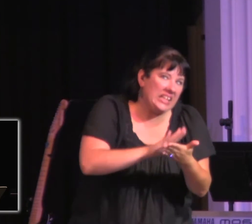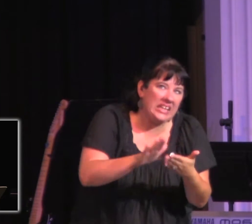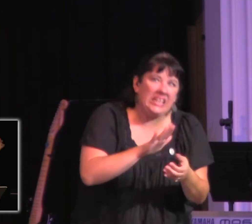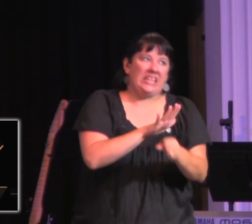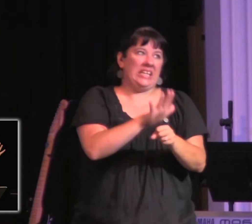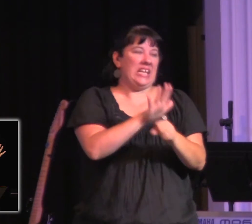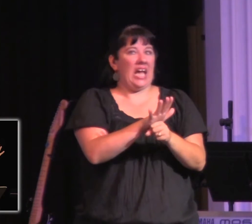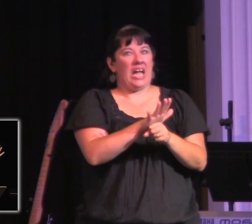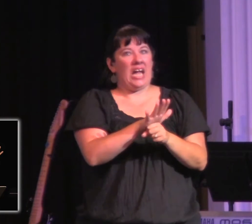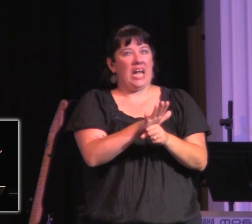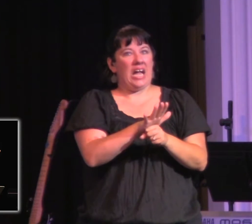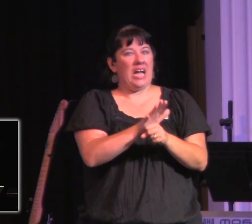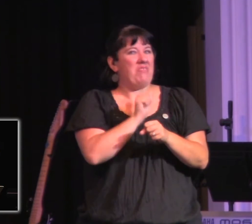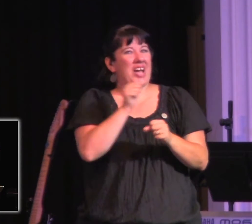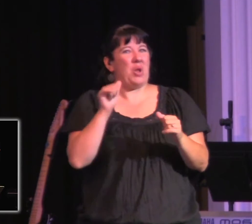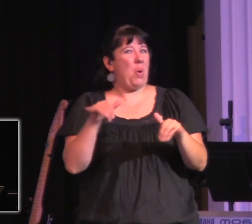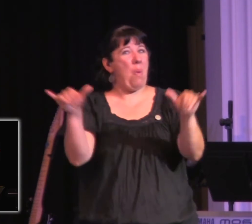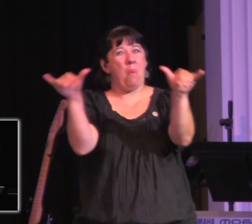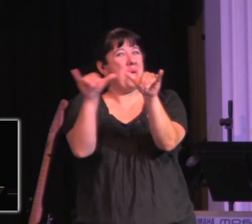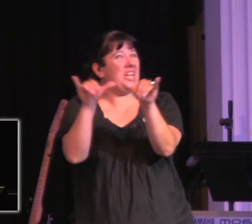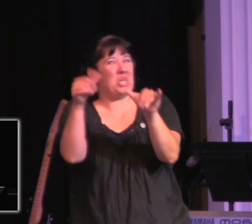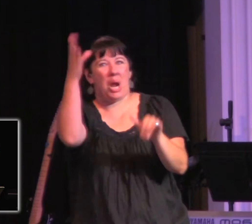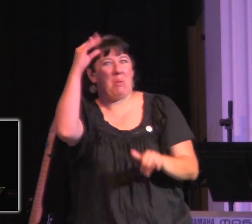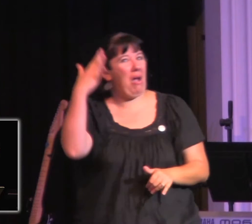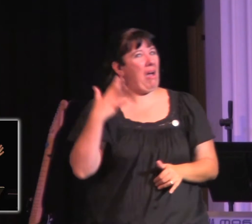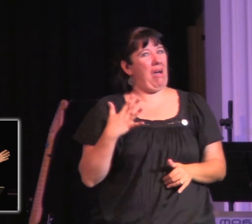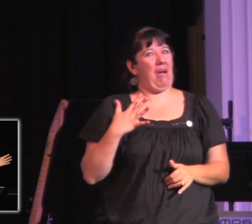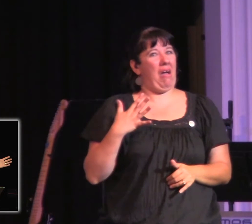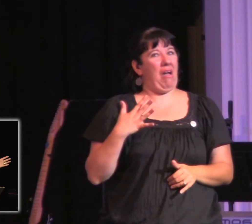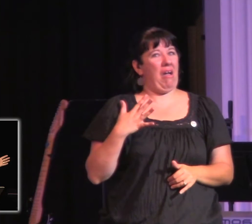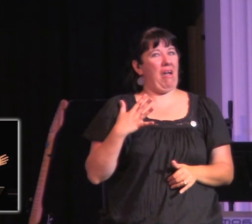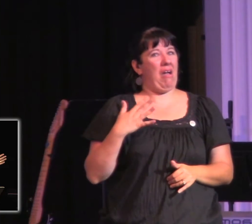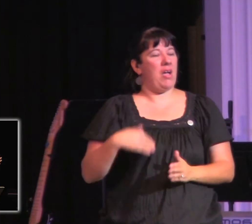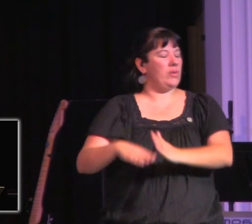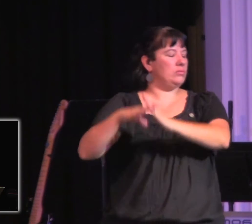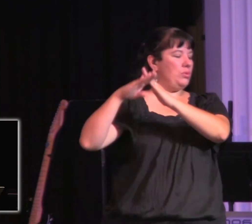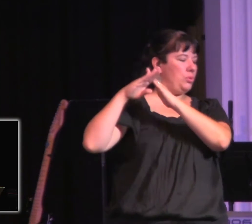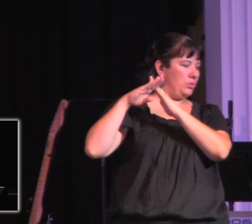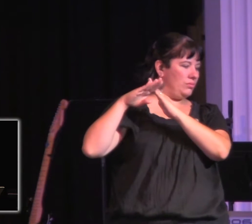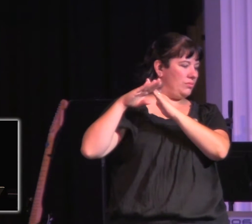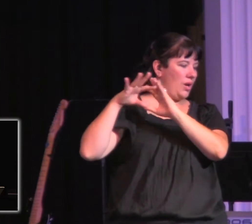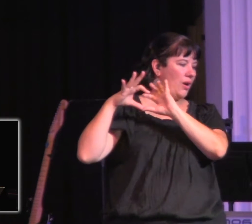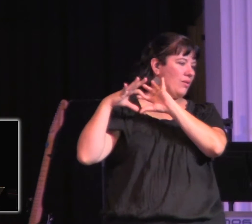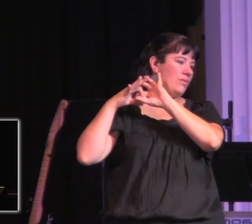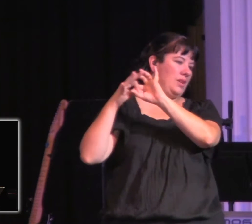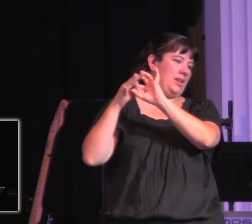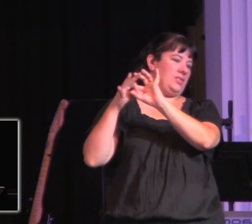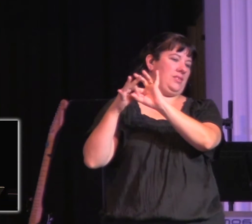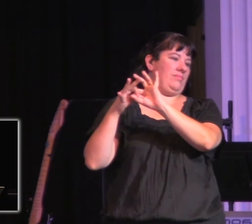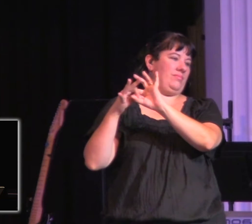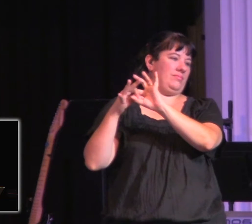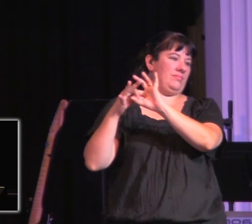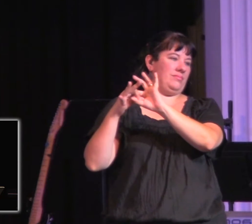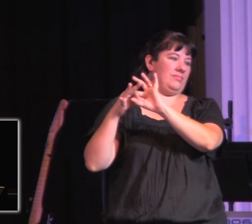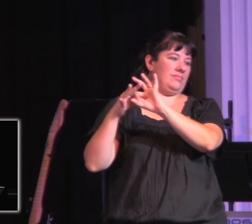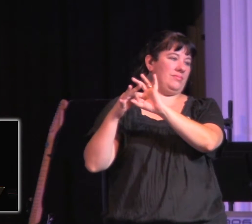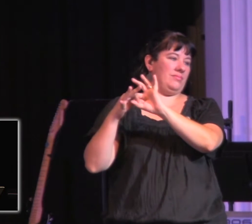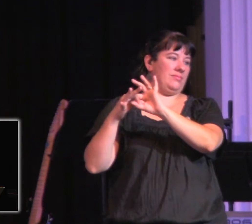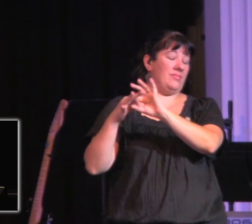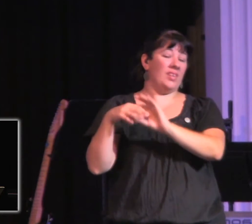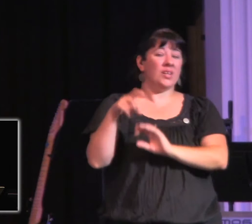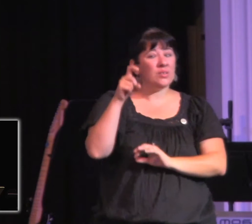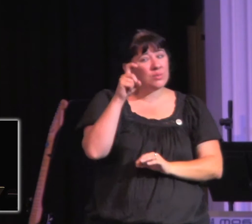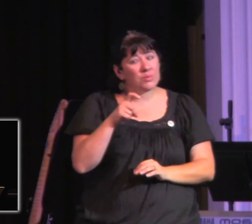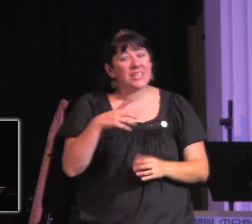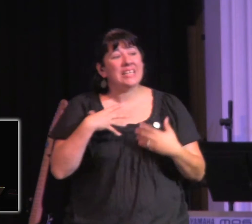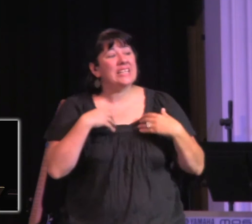to measure up to the grace of God. And we're hindered in our relationship with God. Come on, we need